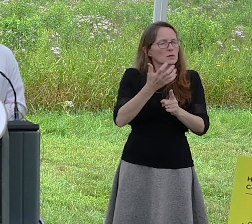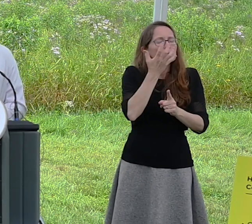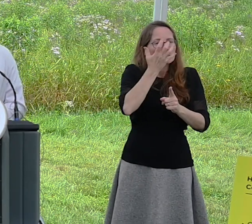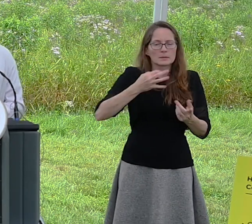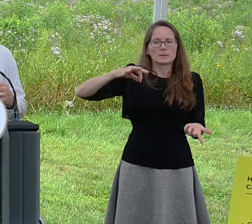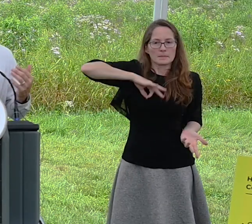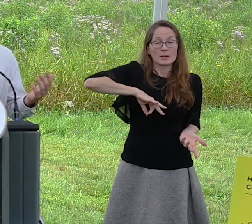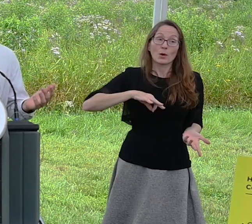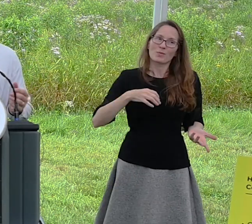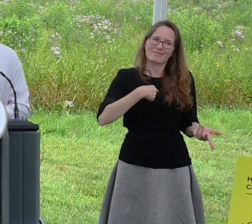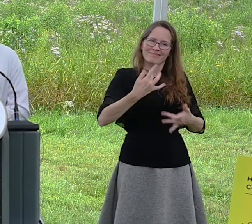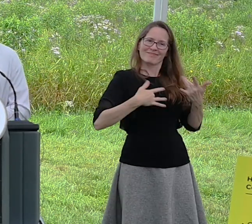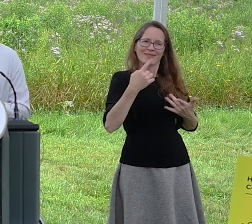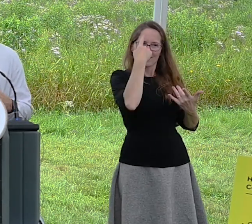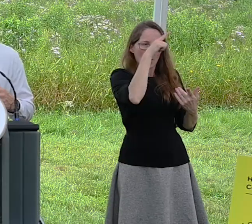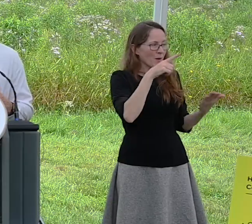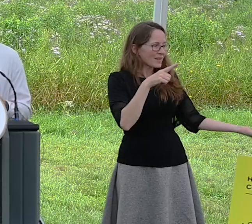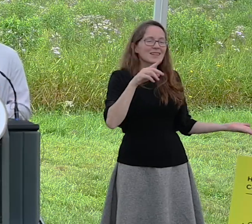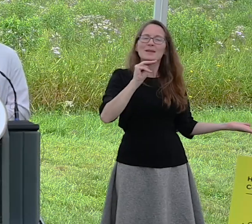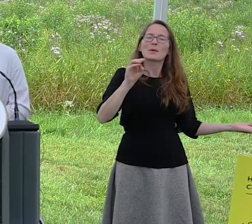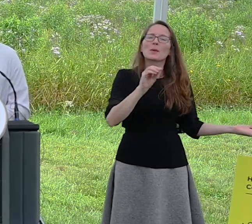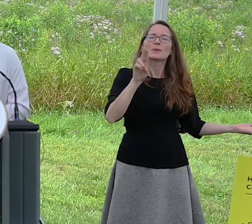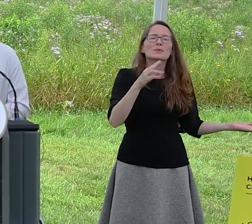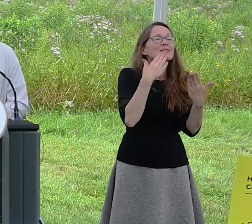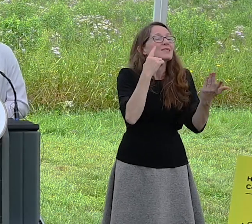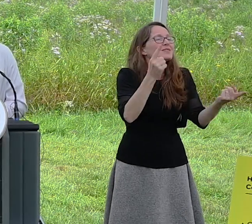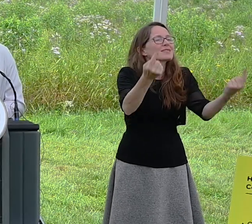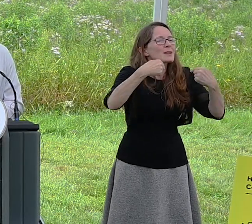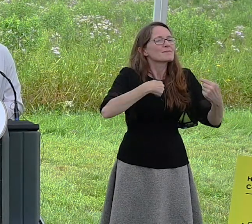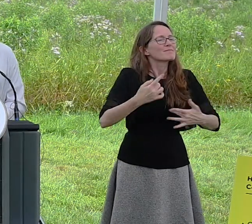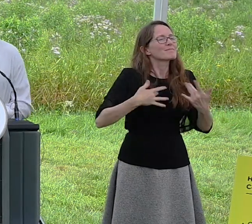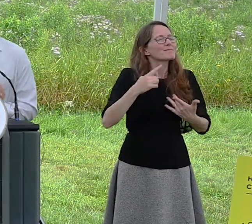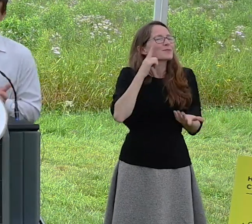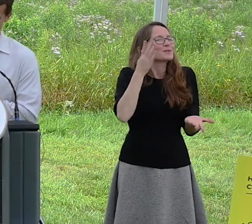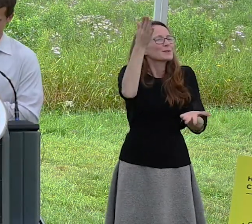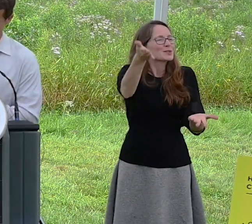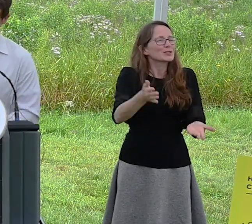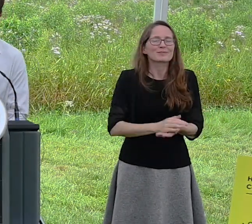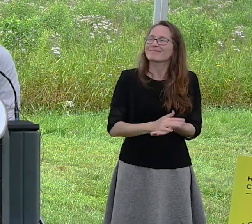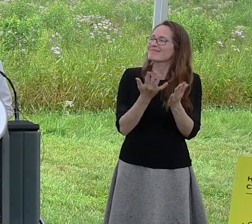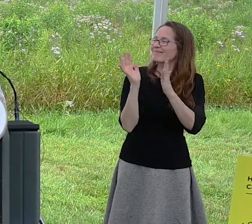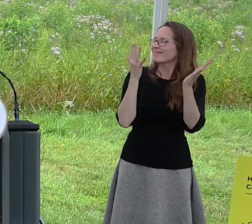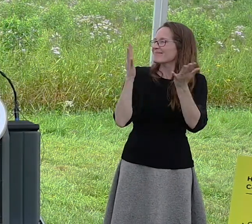for this MOU. Thank you all for being here. I'm really excited for the future. Thank you so much.